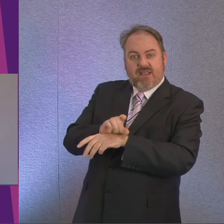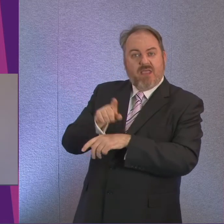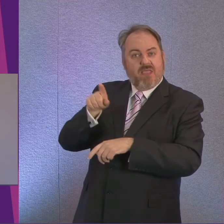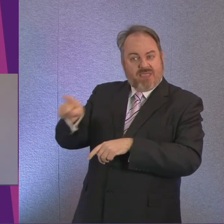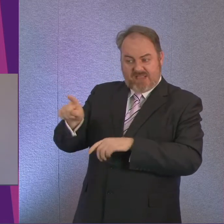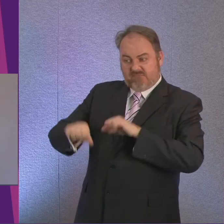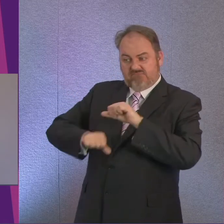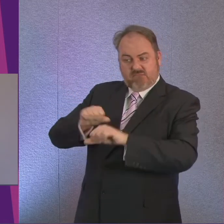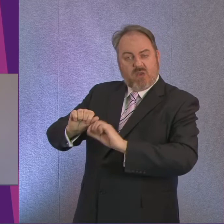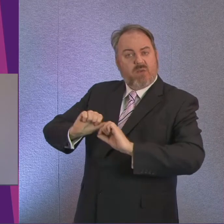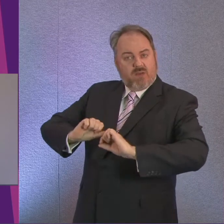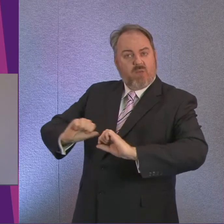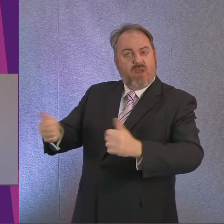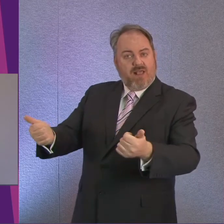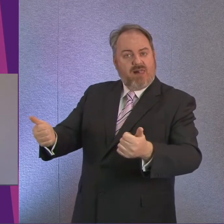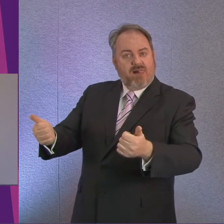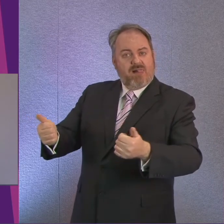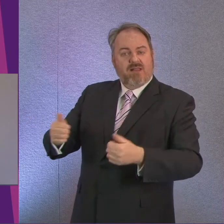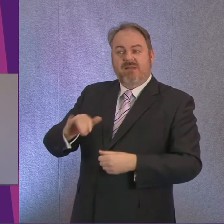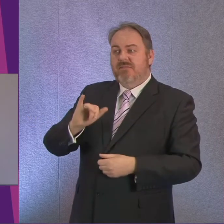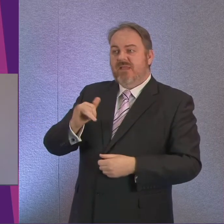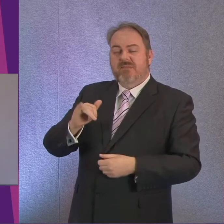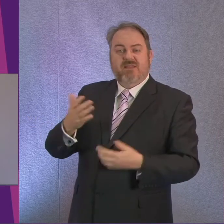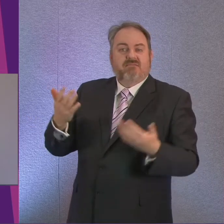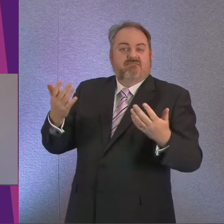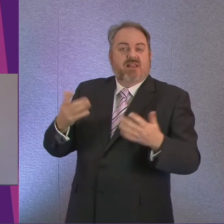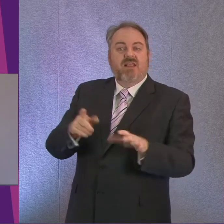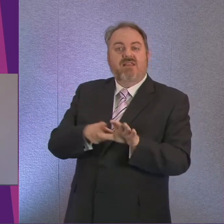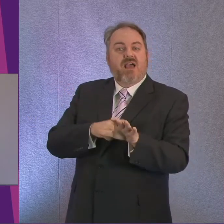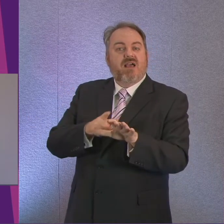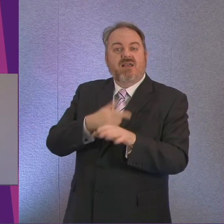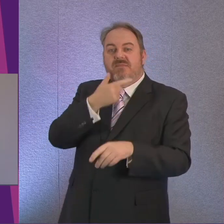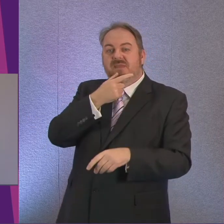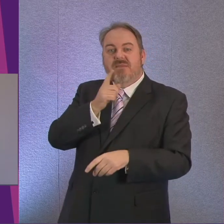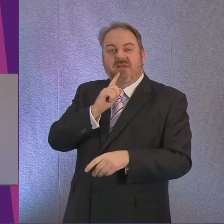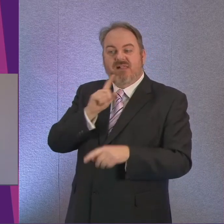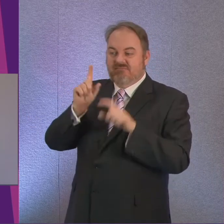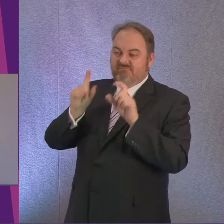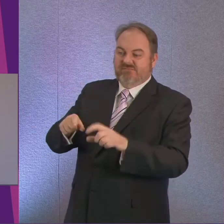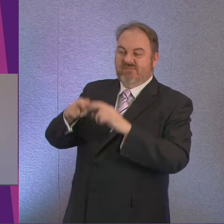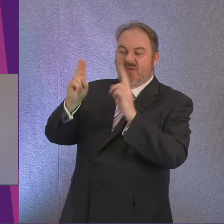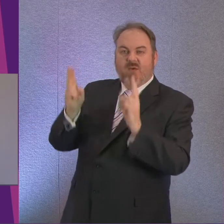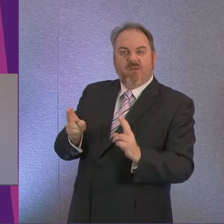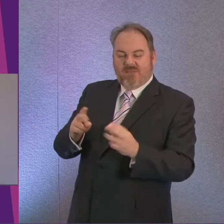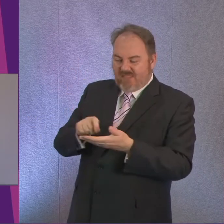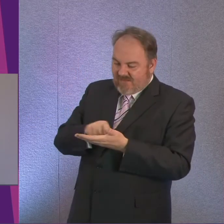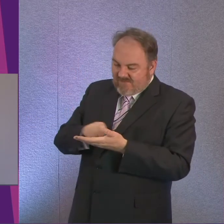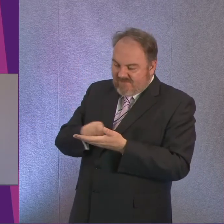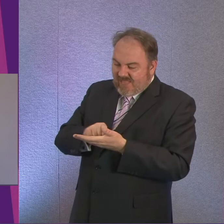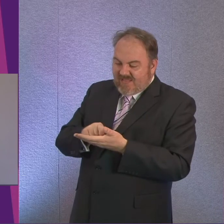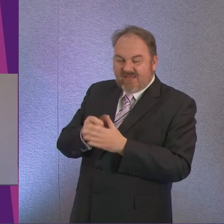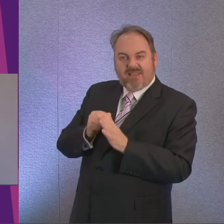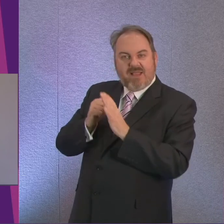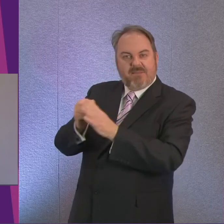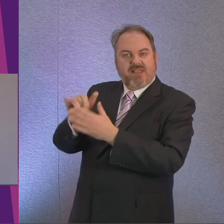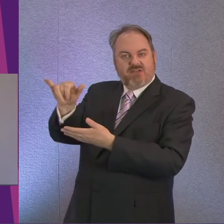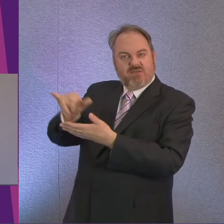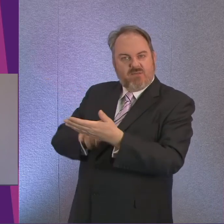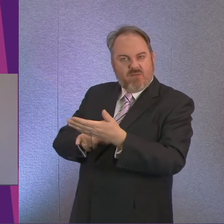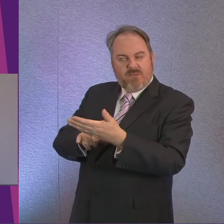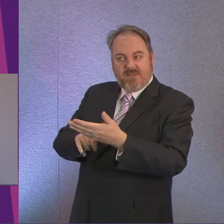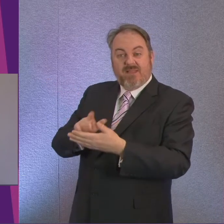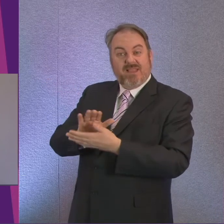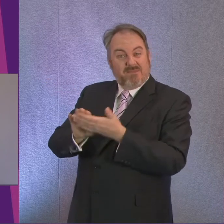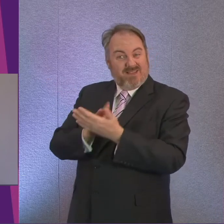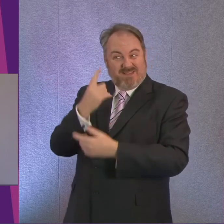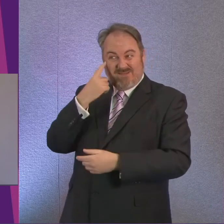year. That may just be down to a timing issue because young people are at home and able to fill out their application forms, but it does show there's a significant interest in